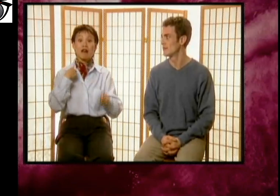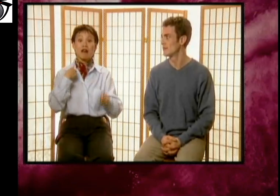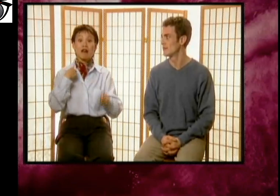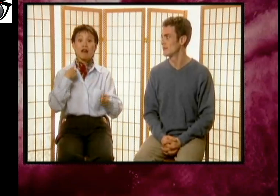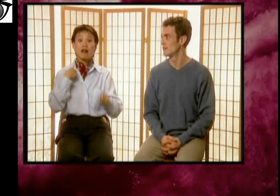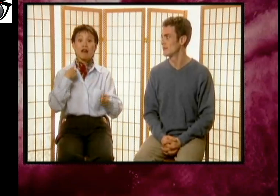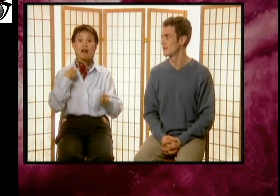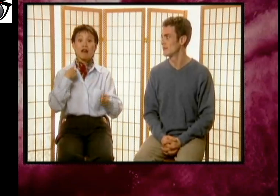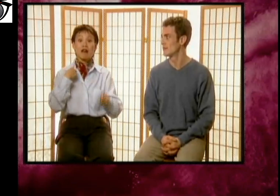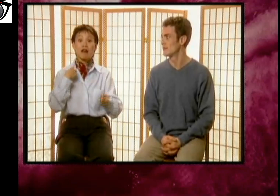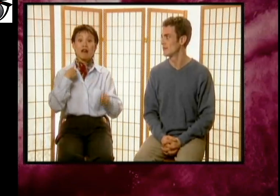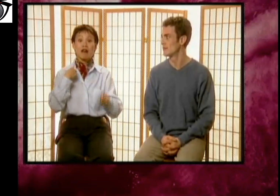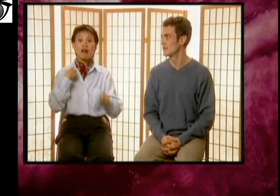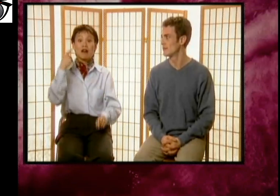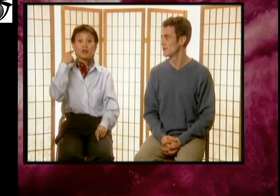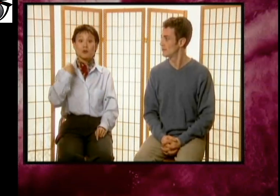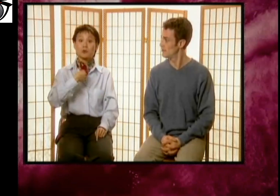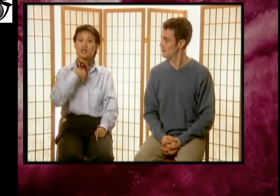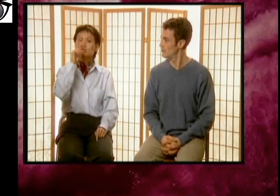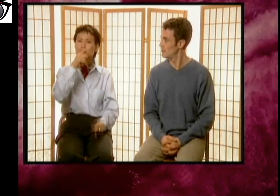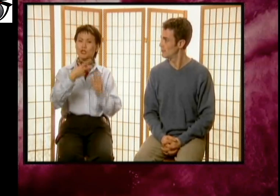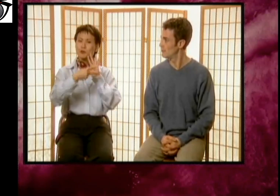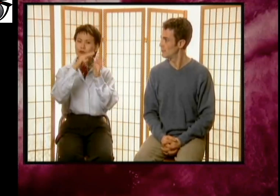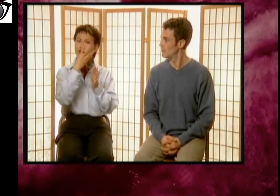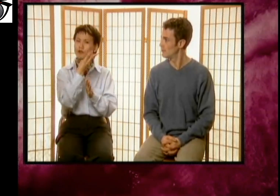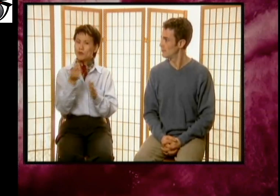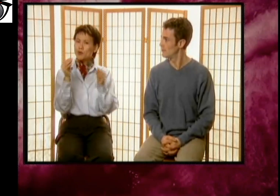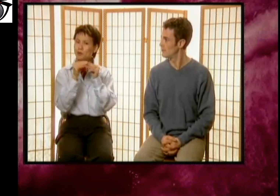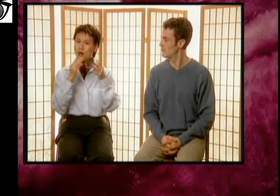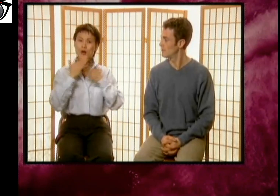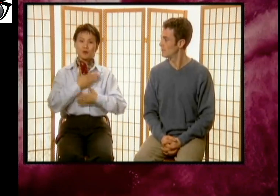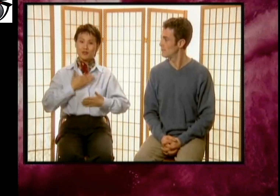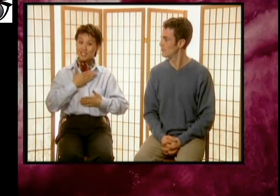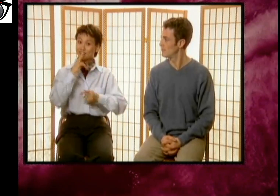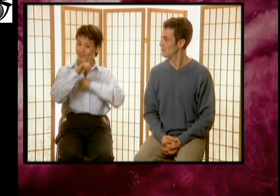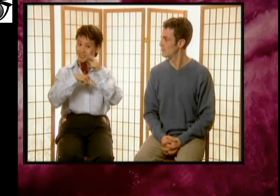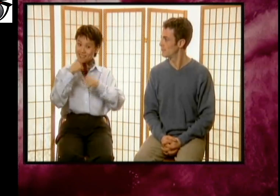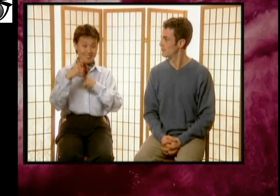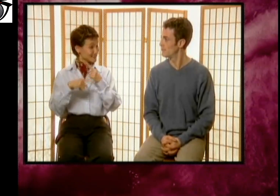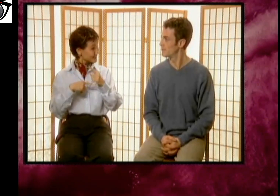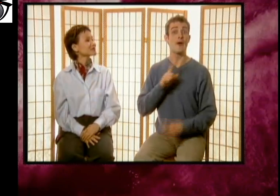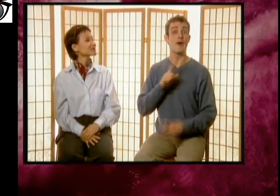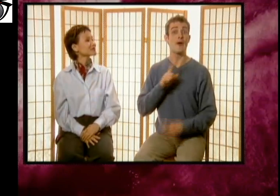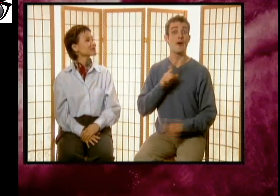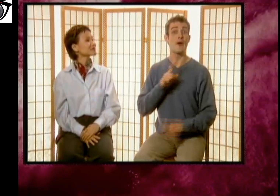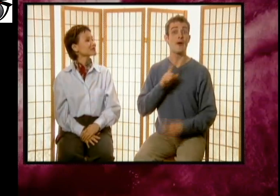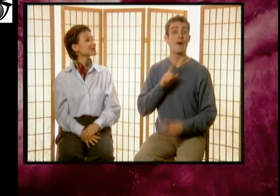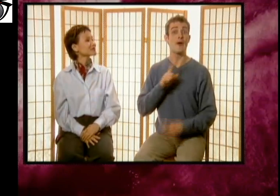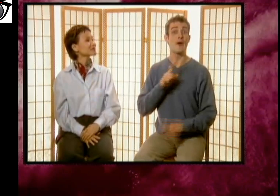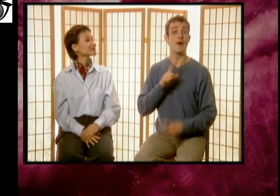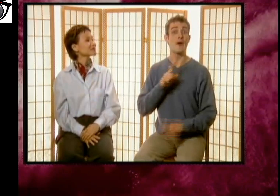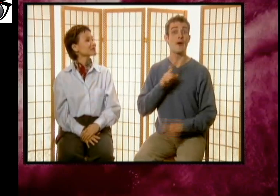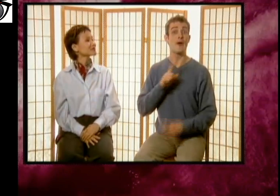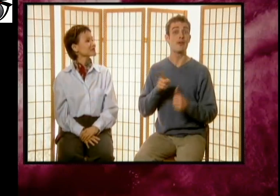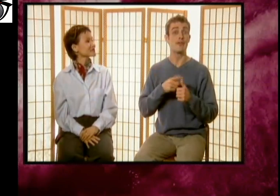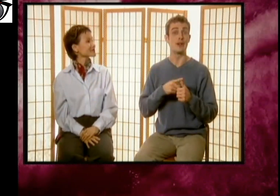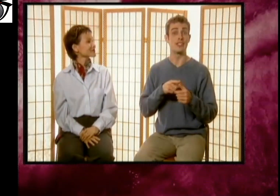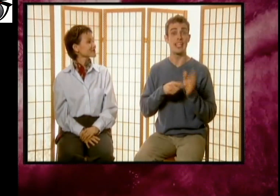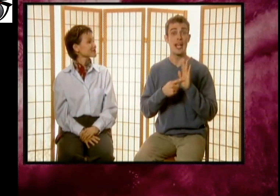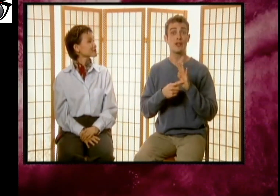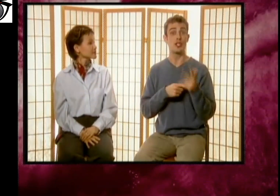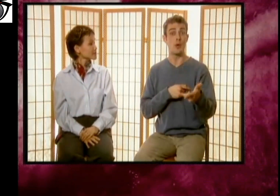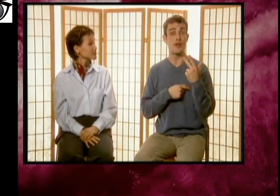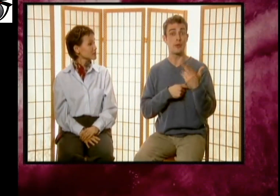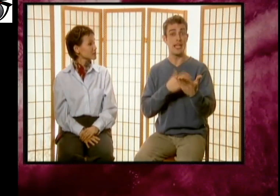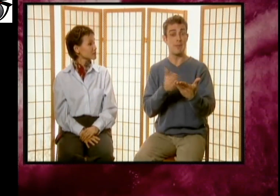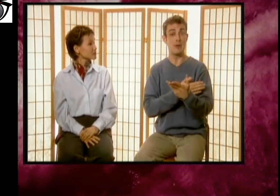That was a lot of vacation signs, but I think we should review a few more recreation signs. I agree. I'll go